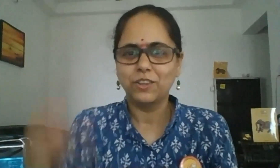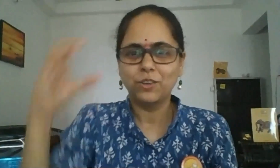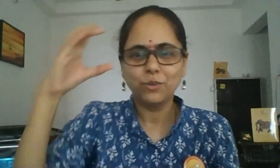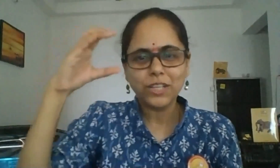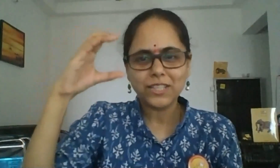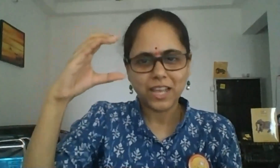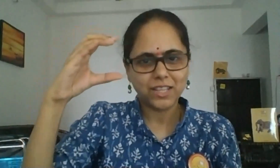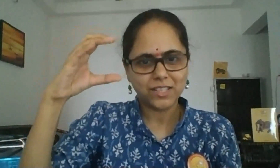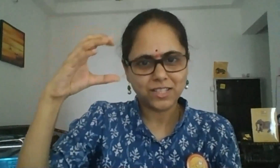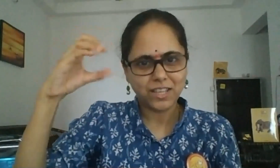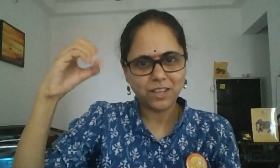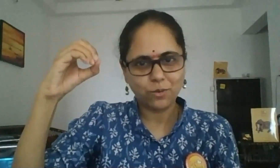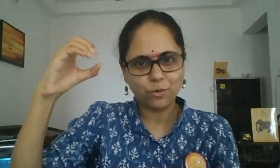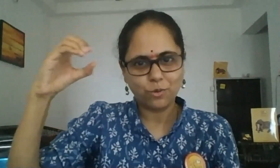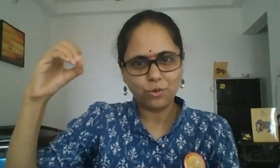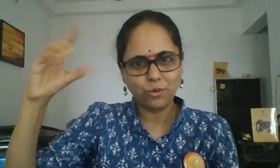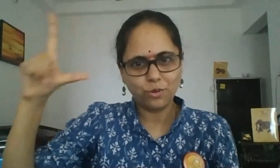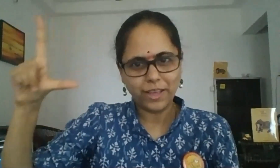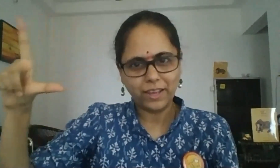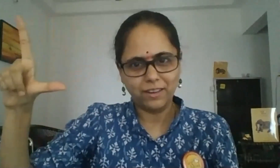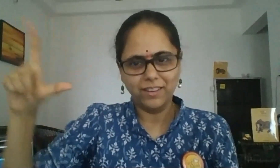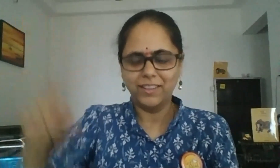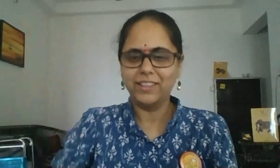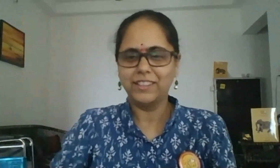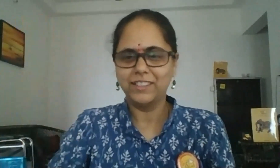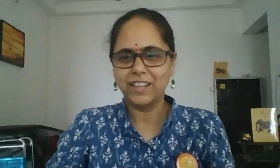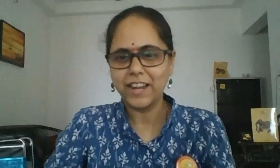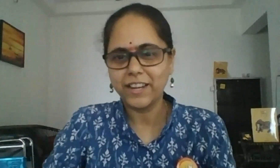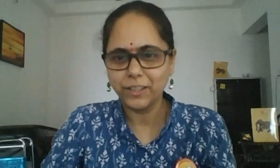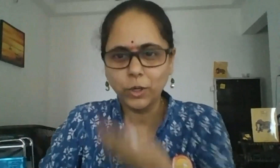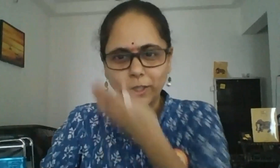Cool is like this. COOL. I did good.